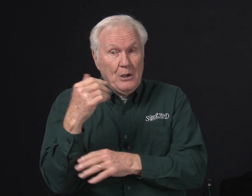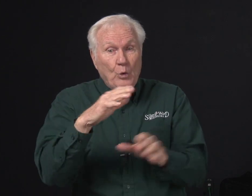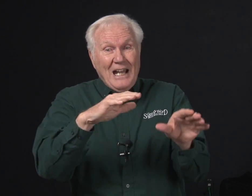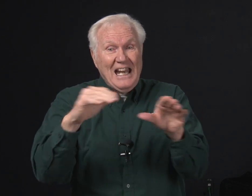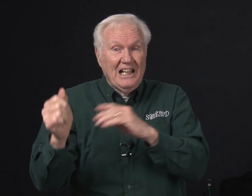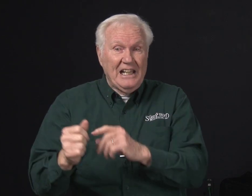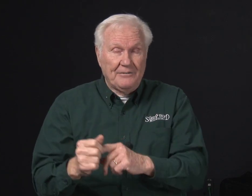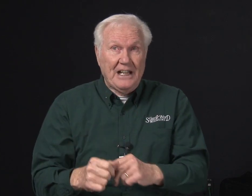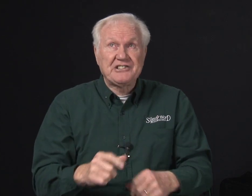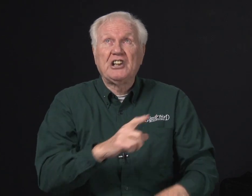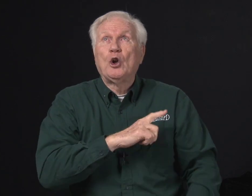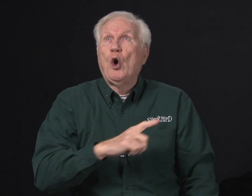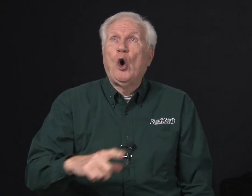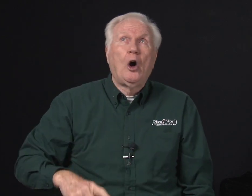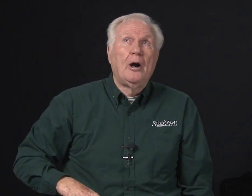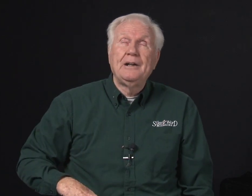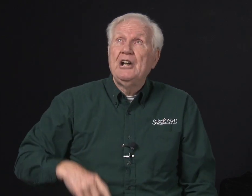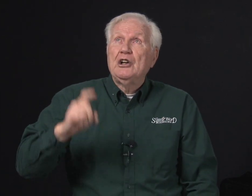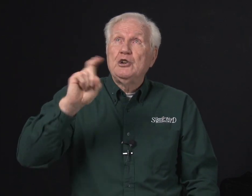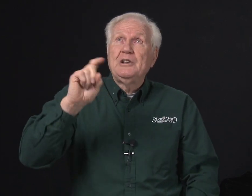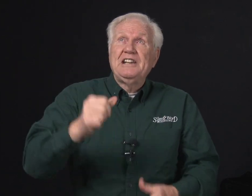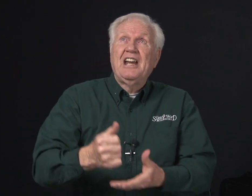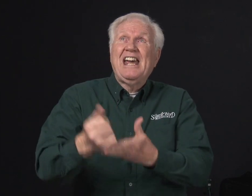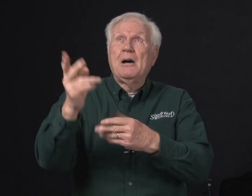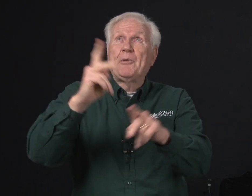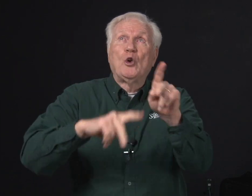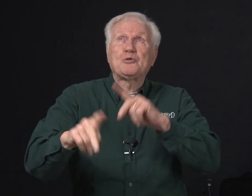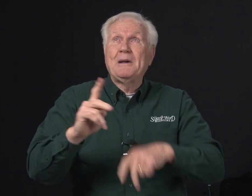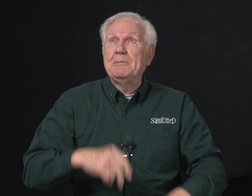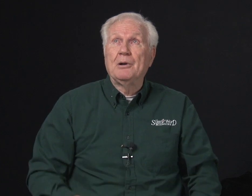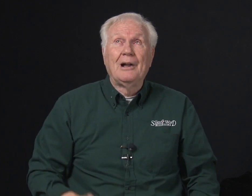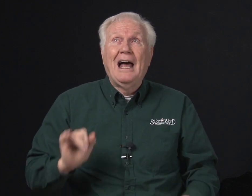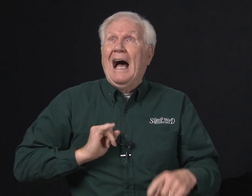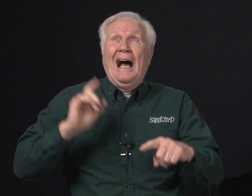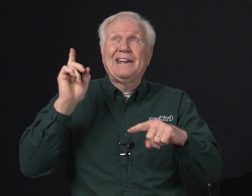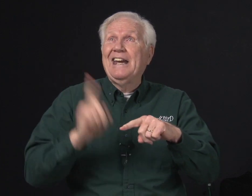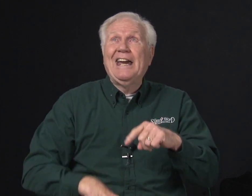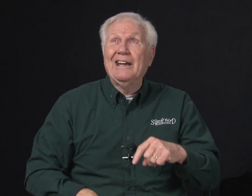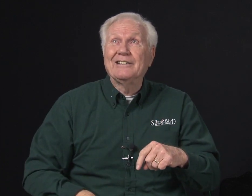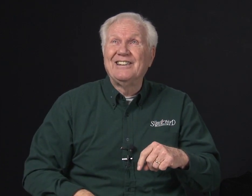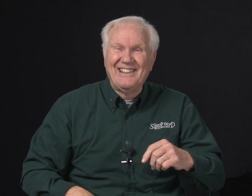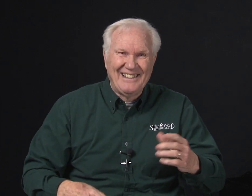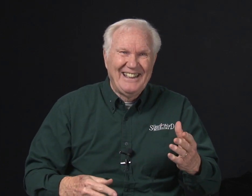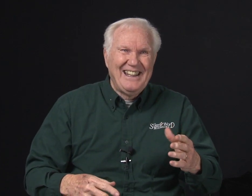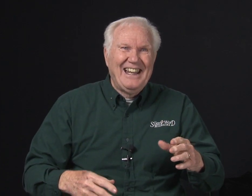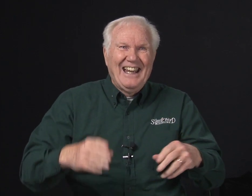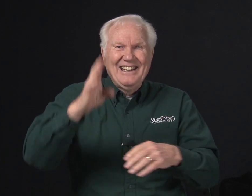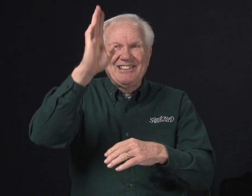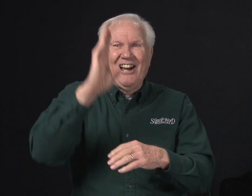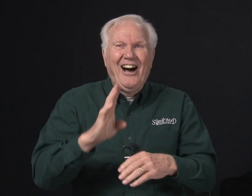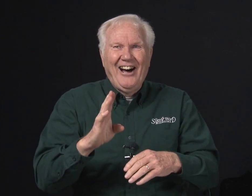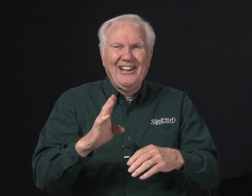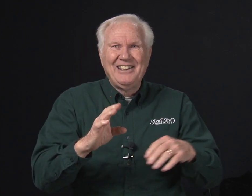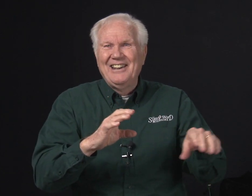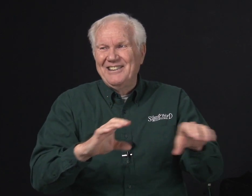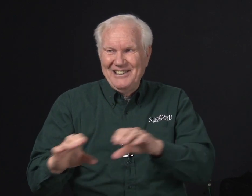when I left, I said, Lord, you need to help those people. I can't. And God